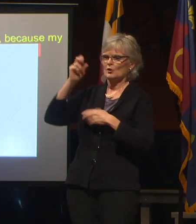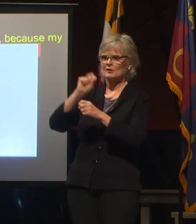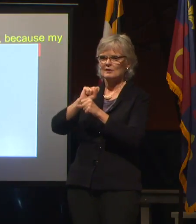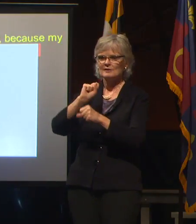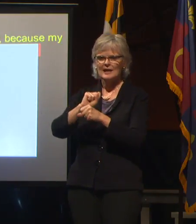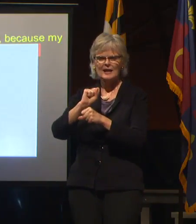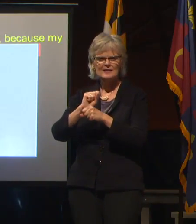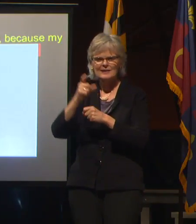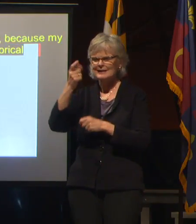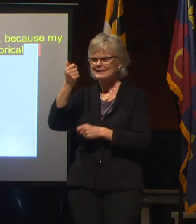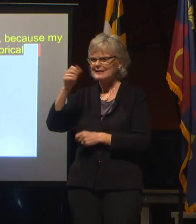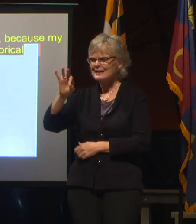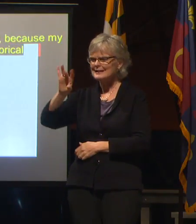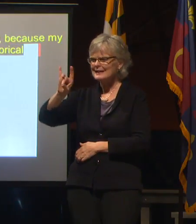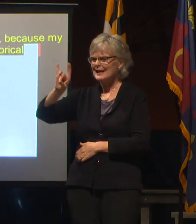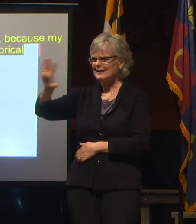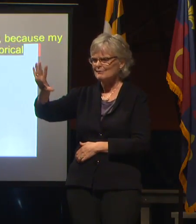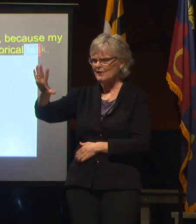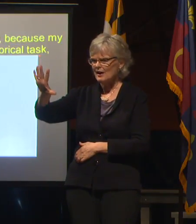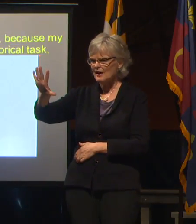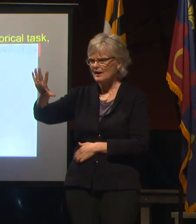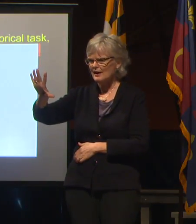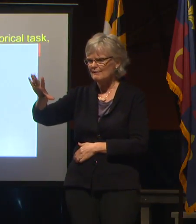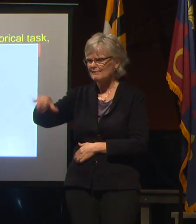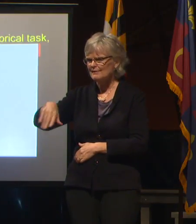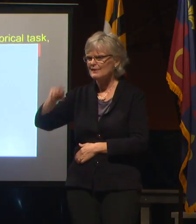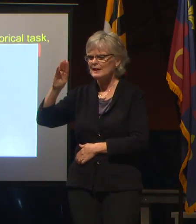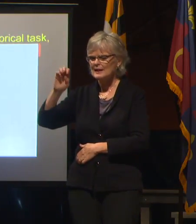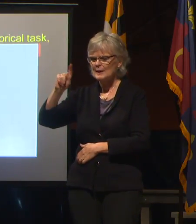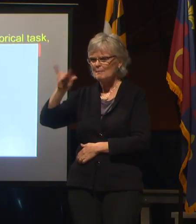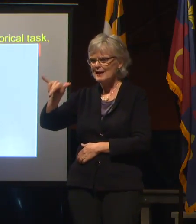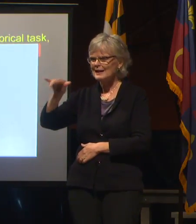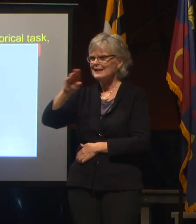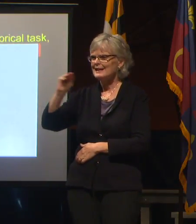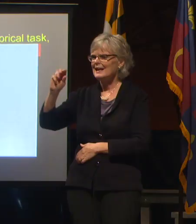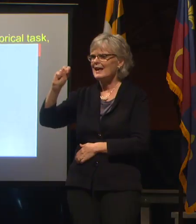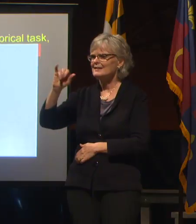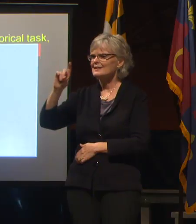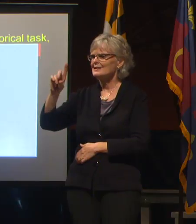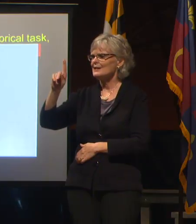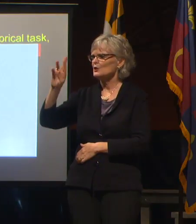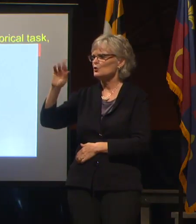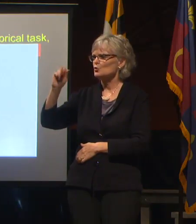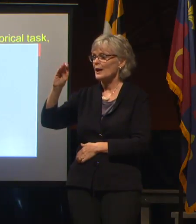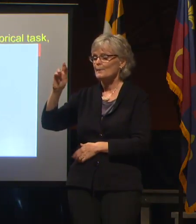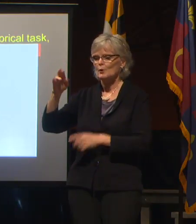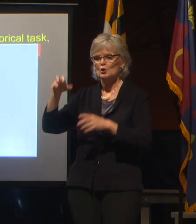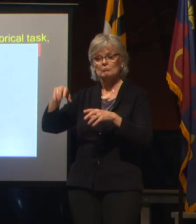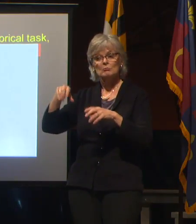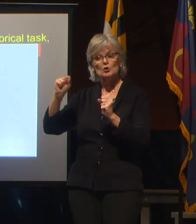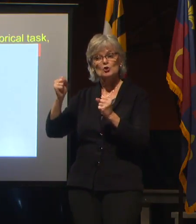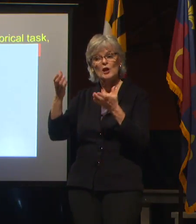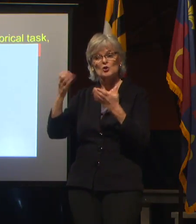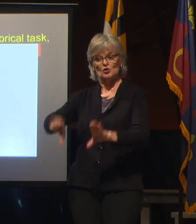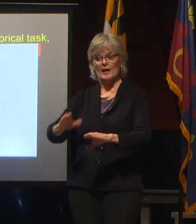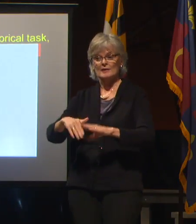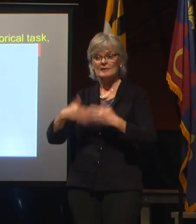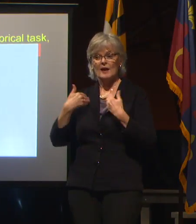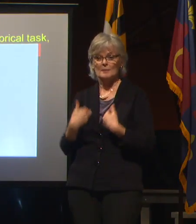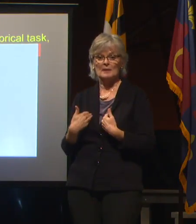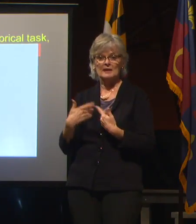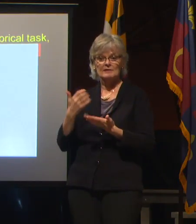as 1985, it was Betty Mae Kramer and Sid Kramer taking a chance on me and